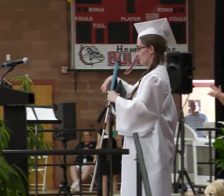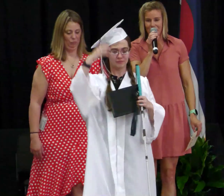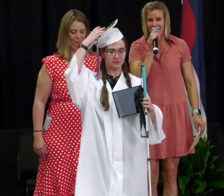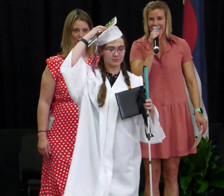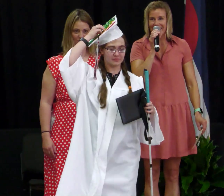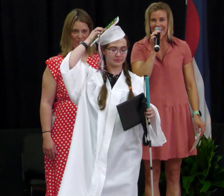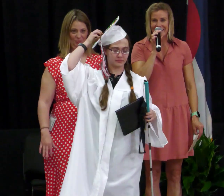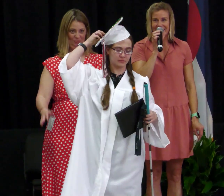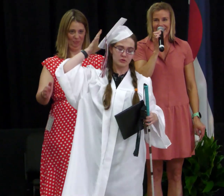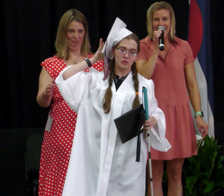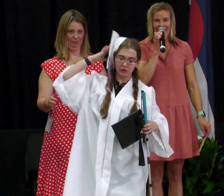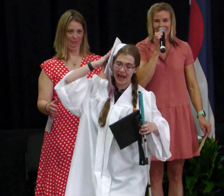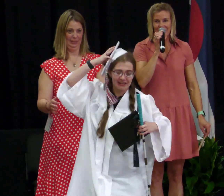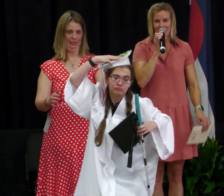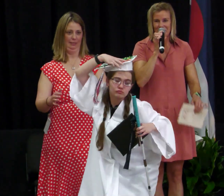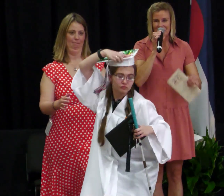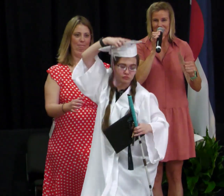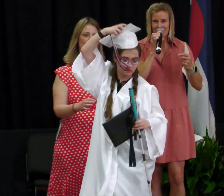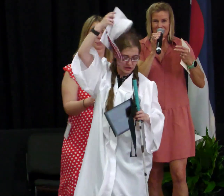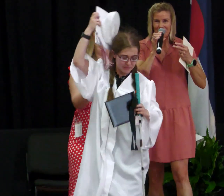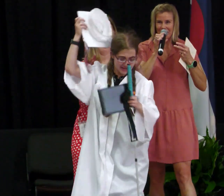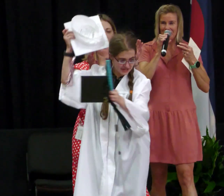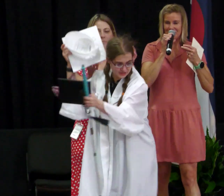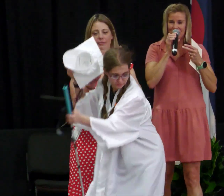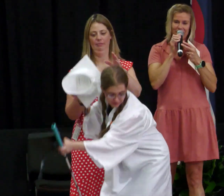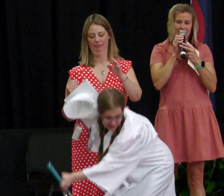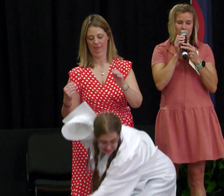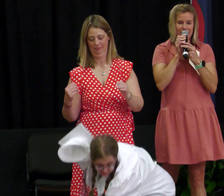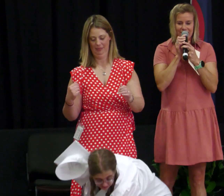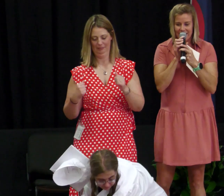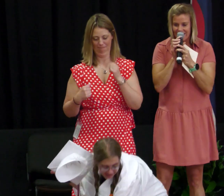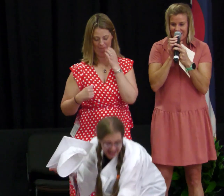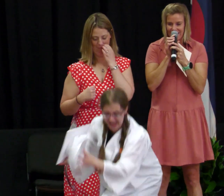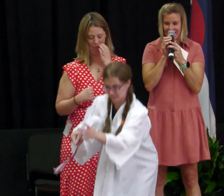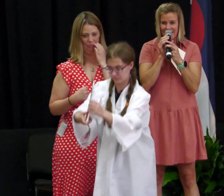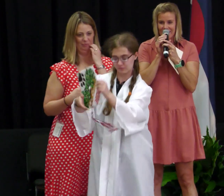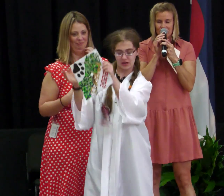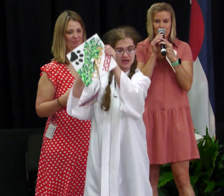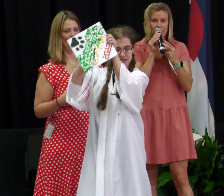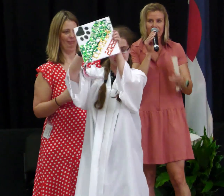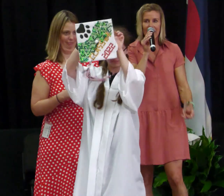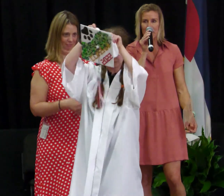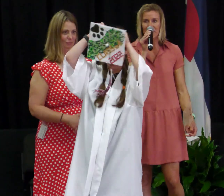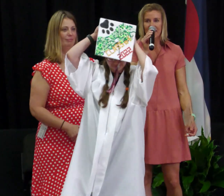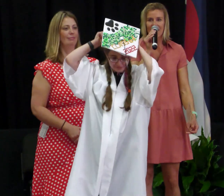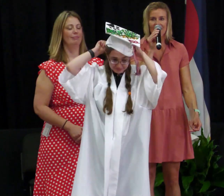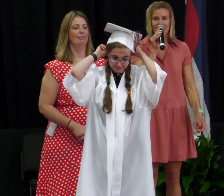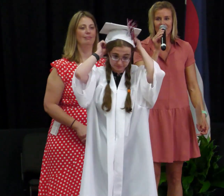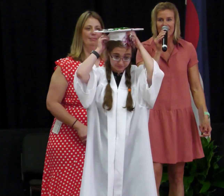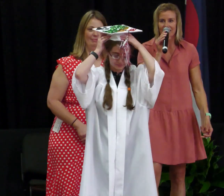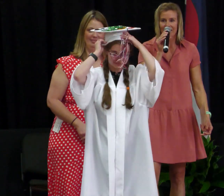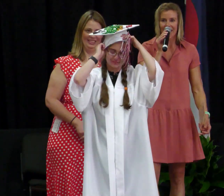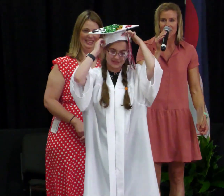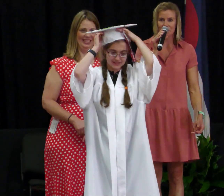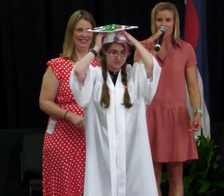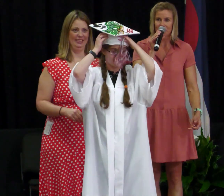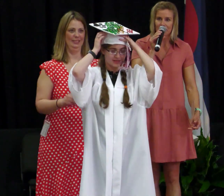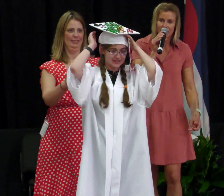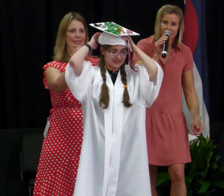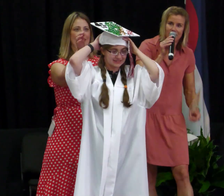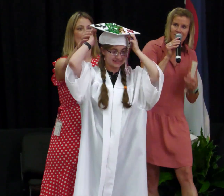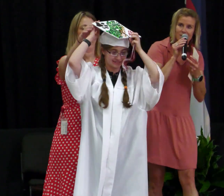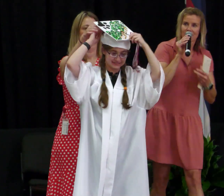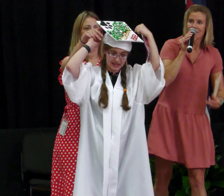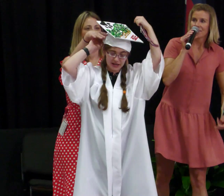Stepping forward Tassel We're going to help her get that She's putting her hat back on It's all good Her hat's real